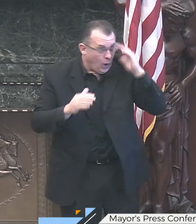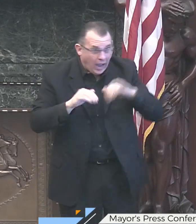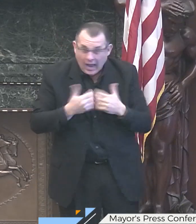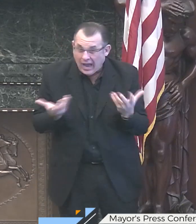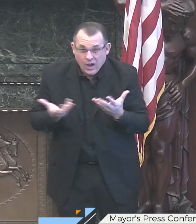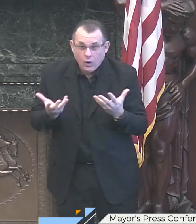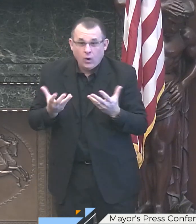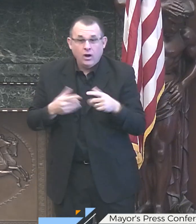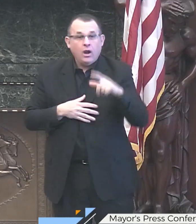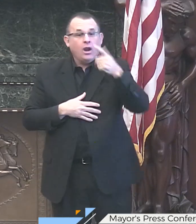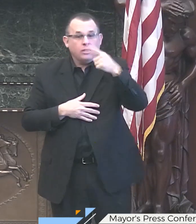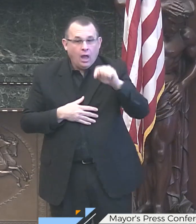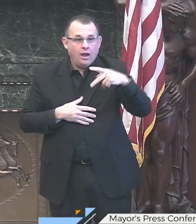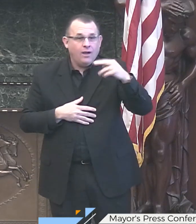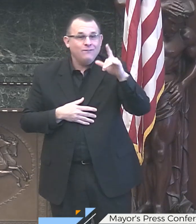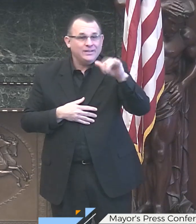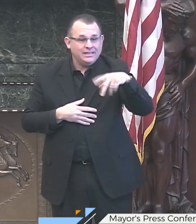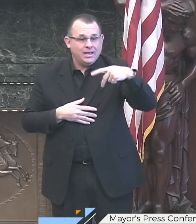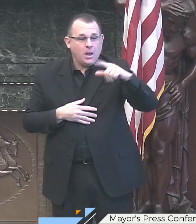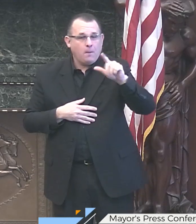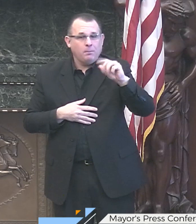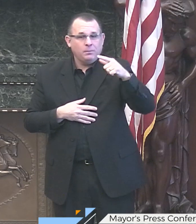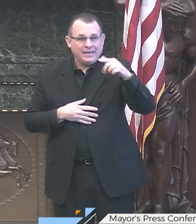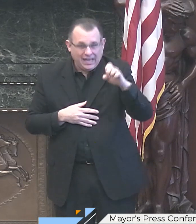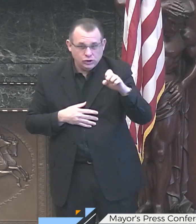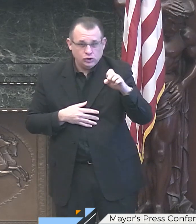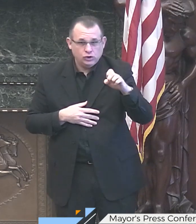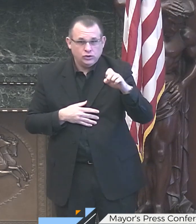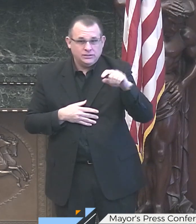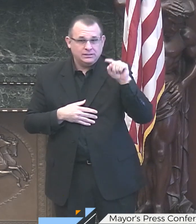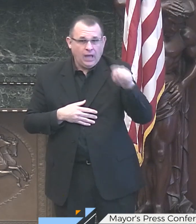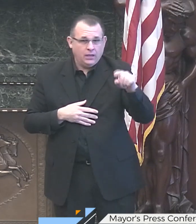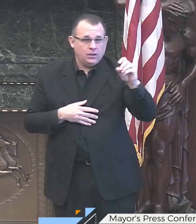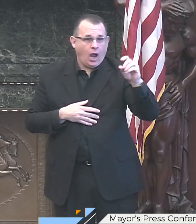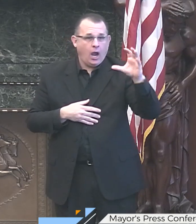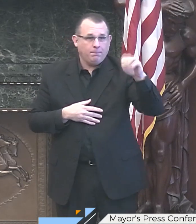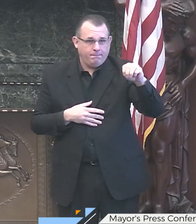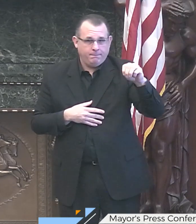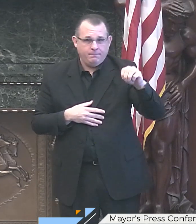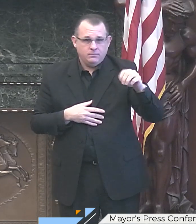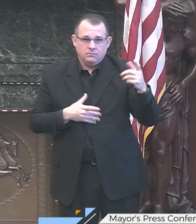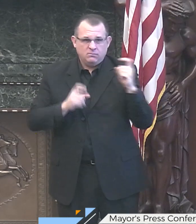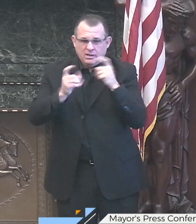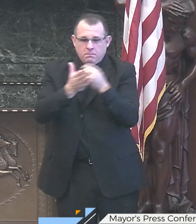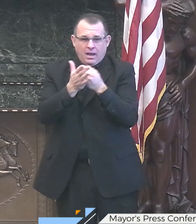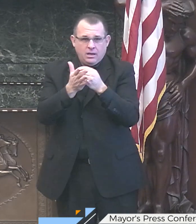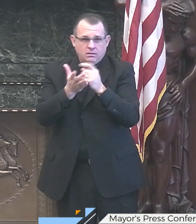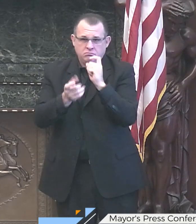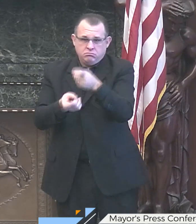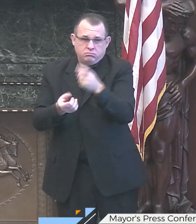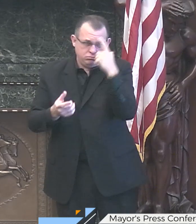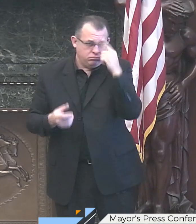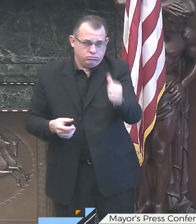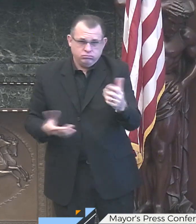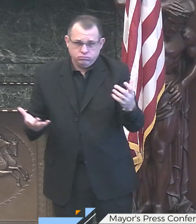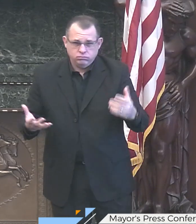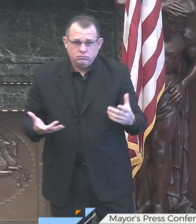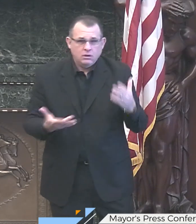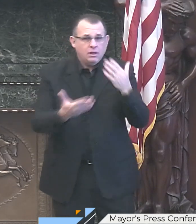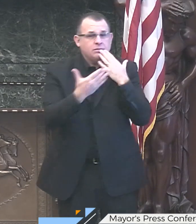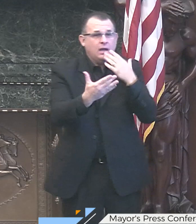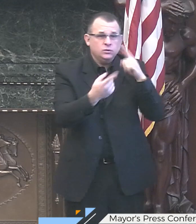to thephillypledge.com. That's thephillypledge.com. So we thank Ben Simmons and all those supporting his